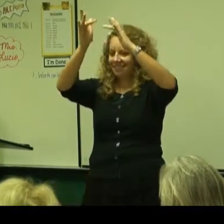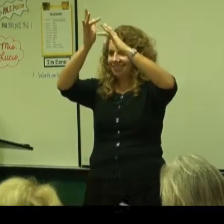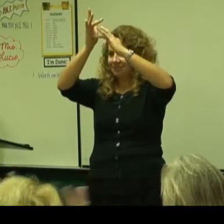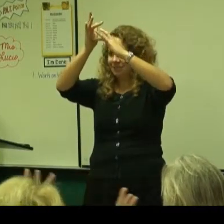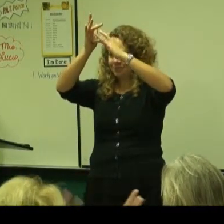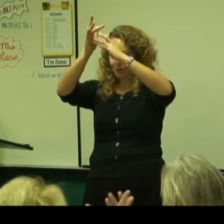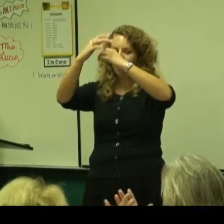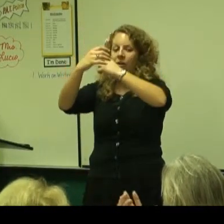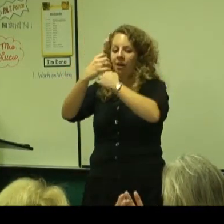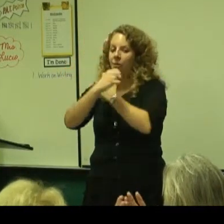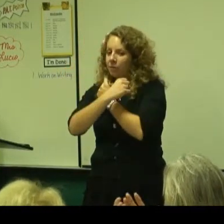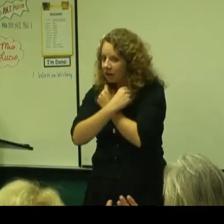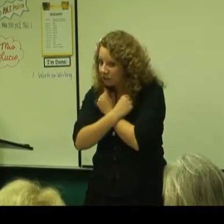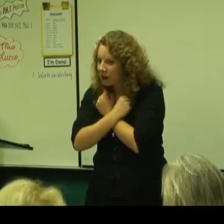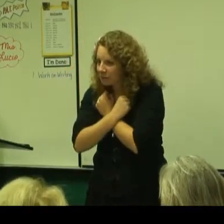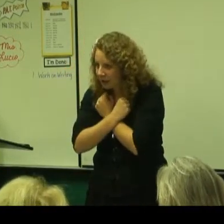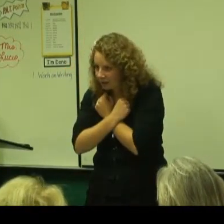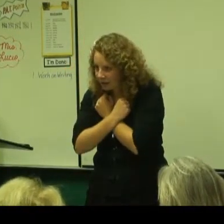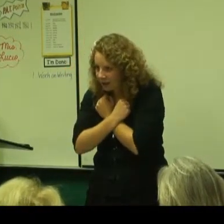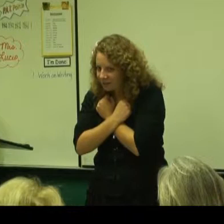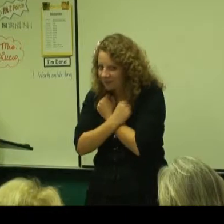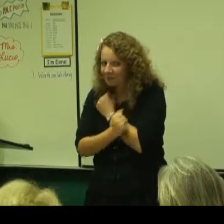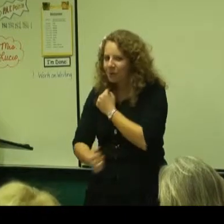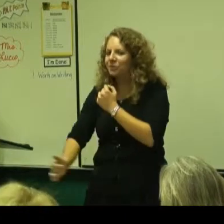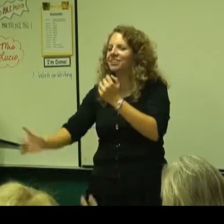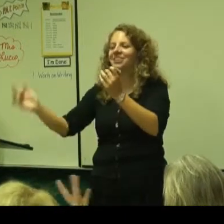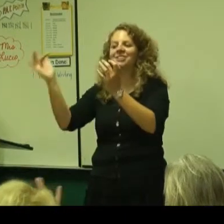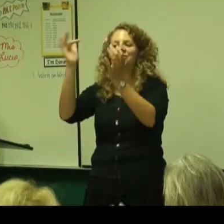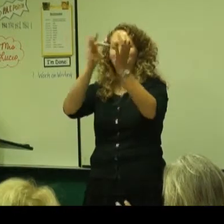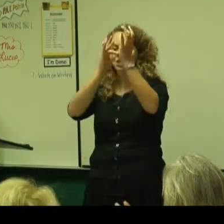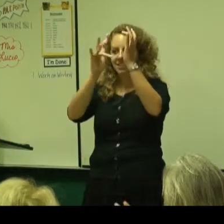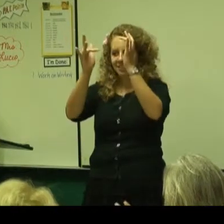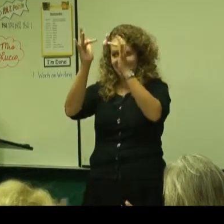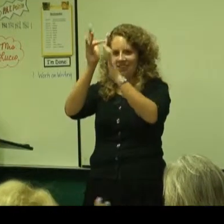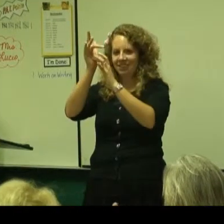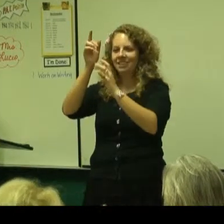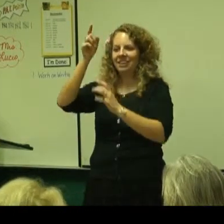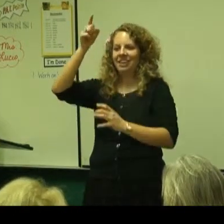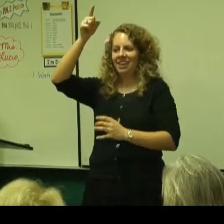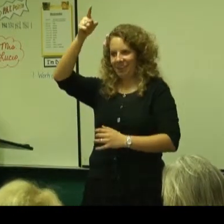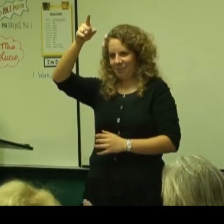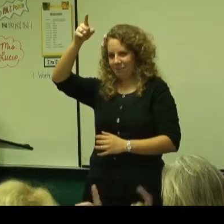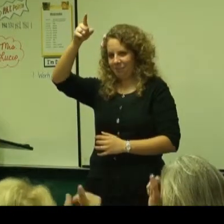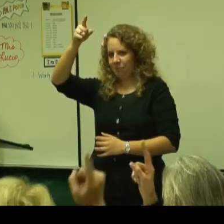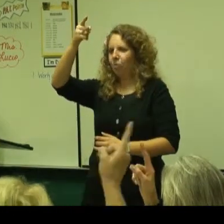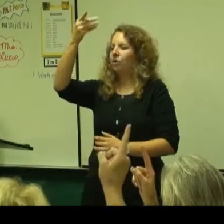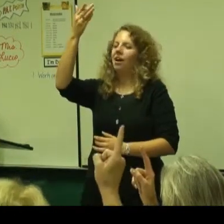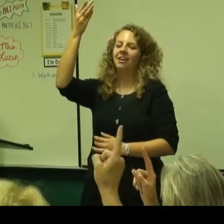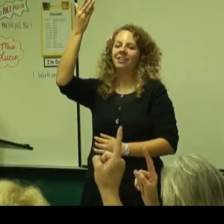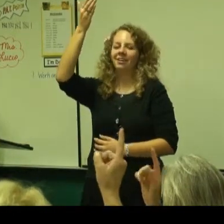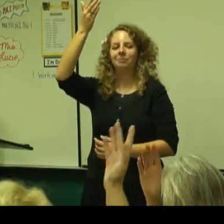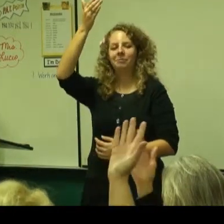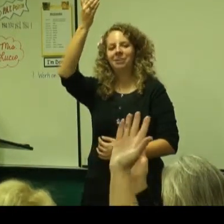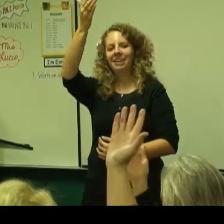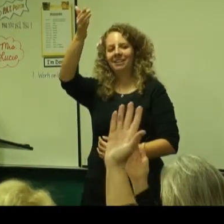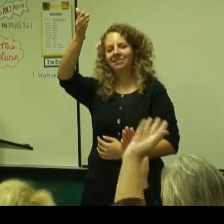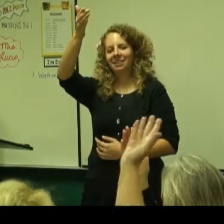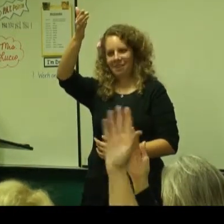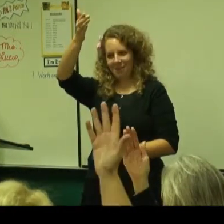Jesus. So we are talking about love, but really it's Jesus, him. Or I kind of my pretty hand.